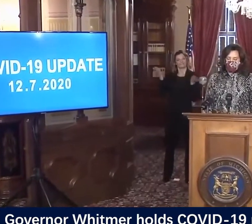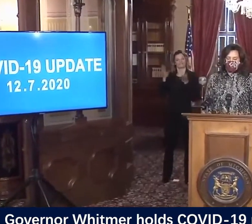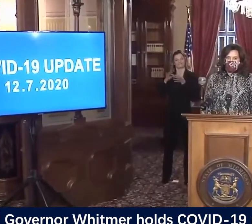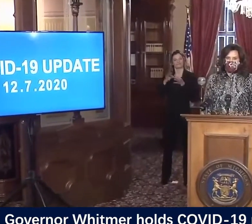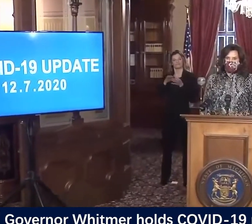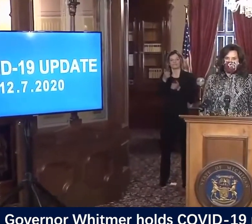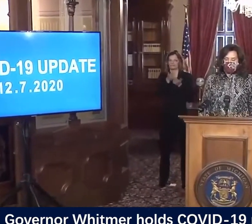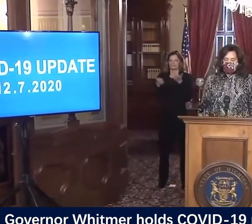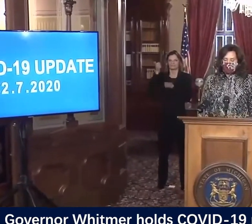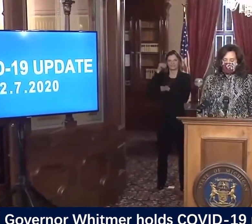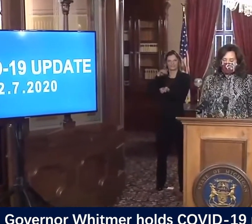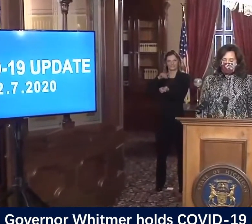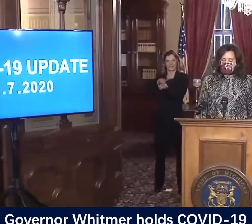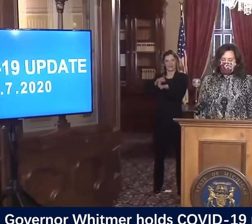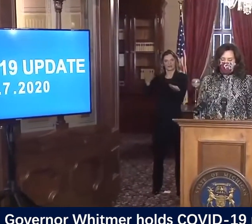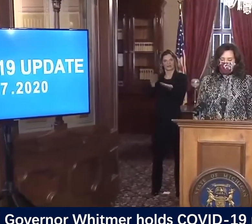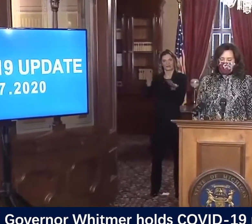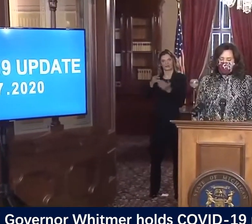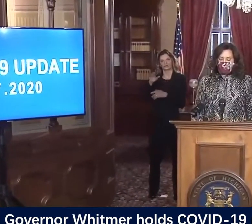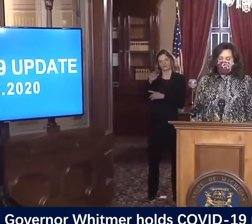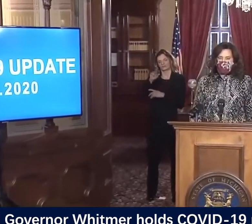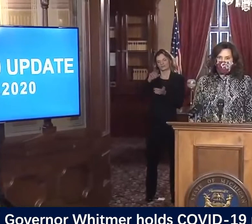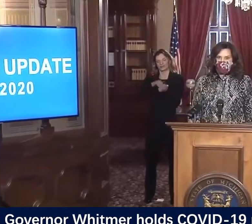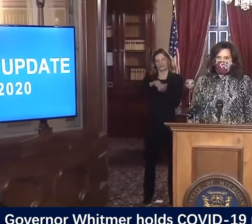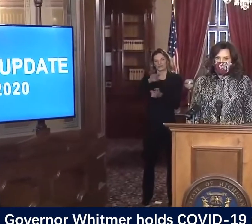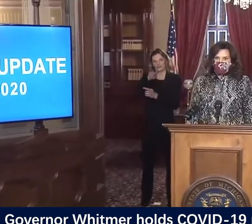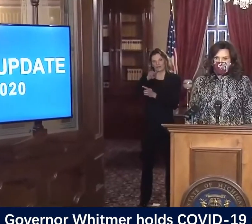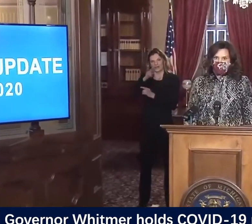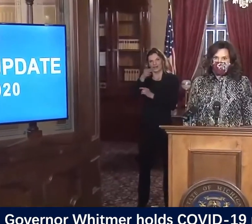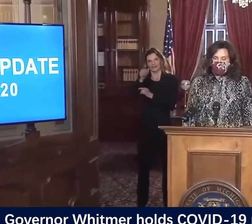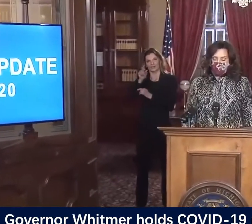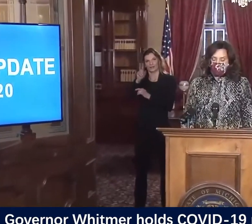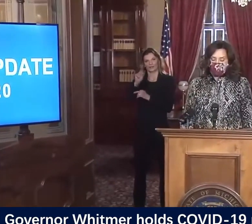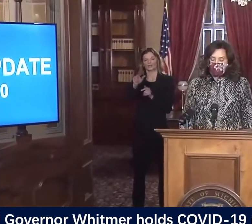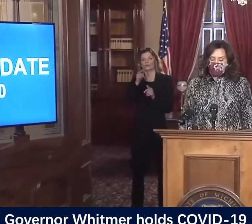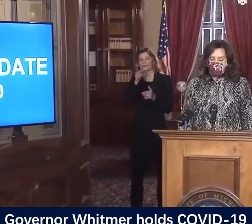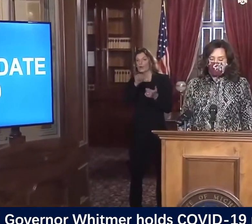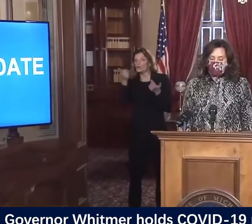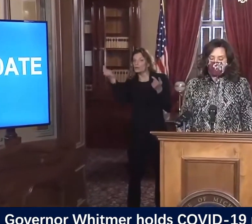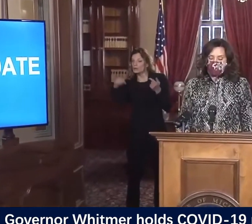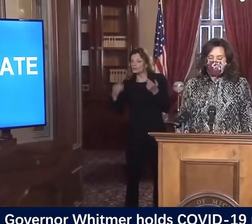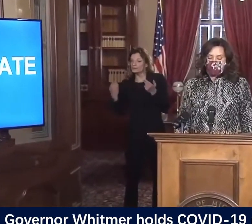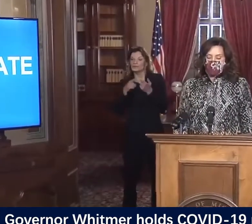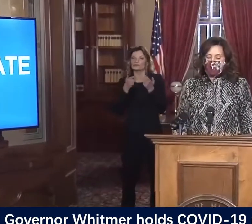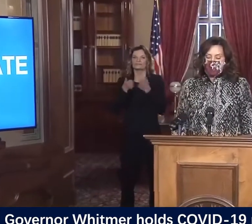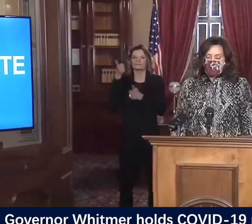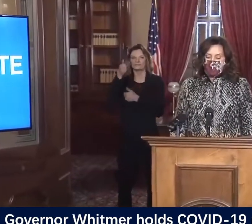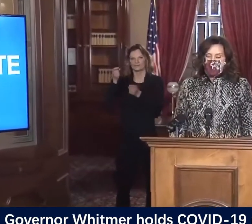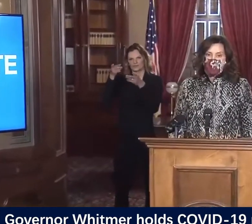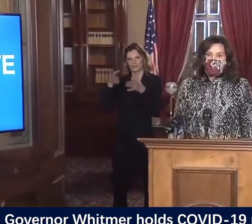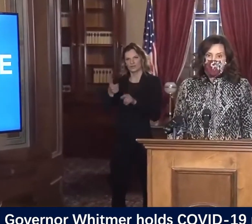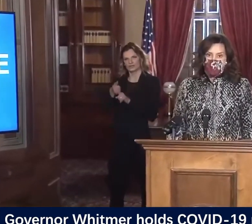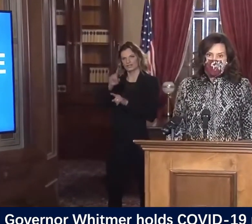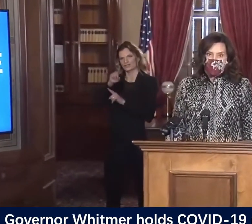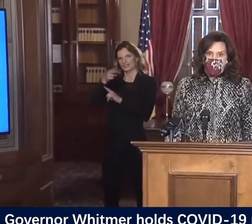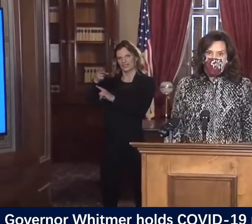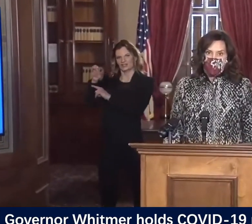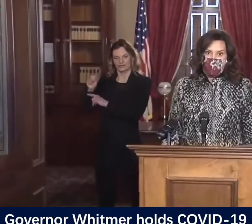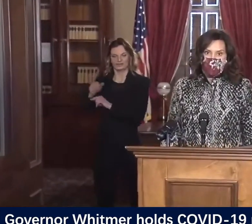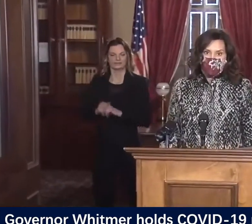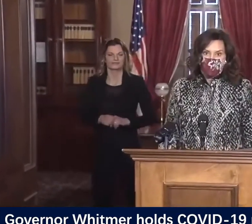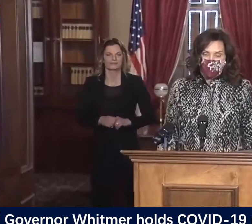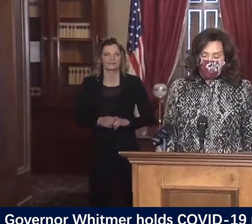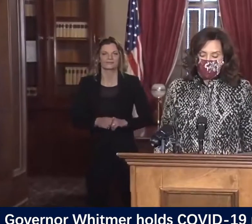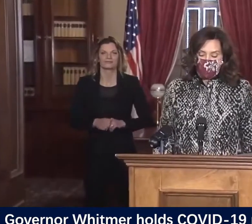our Chief Medical Executive, and Robert Gordon, the Director of the Department of Health and Human Services. 3 weeks ago,